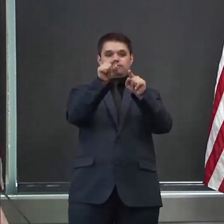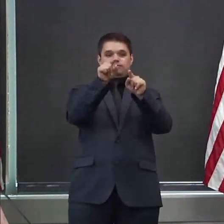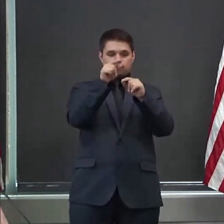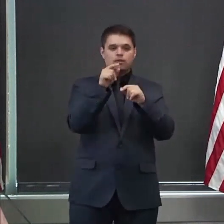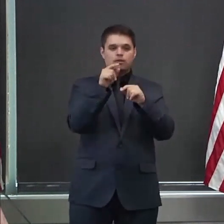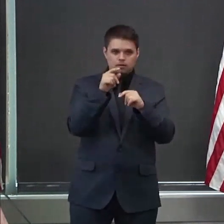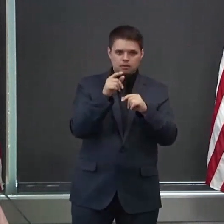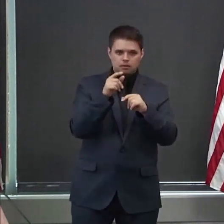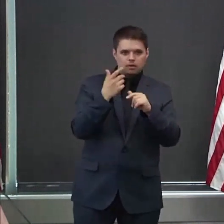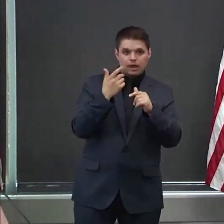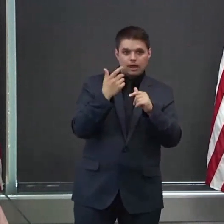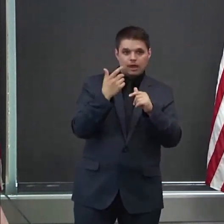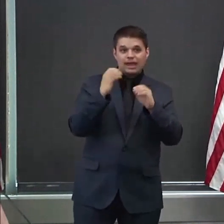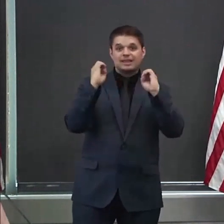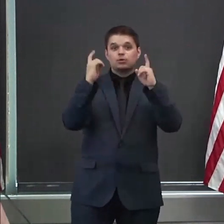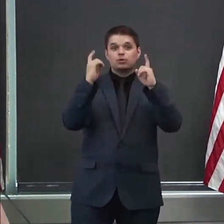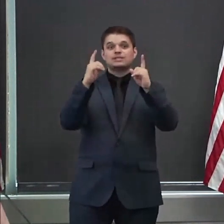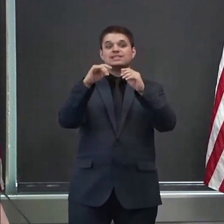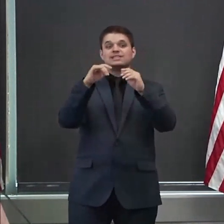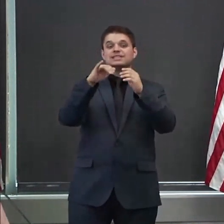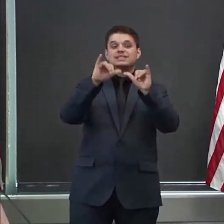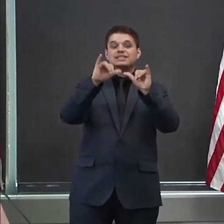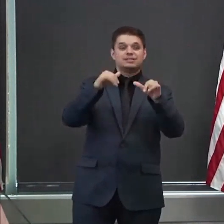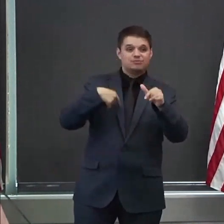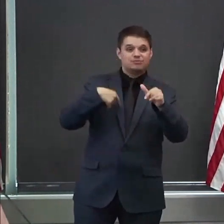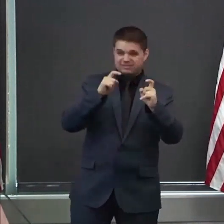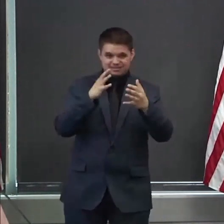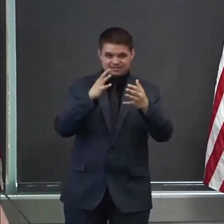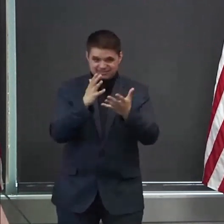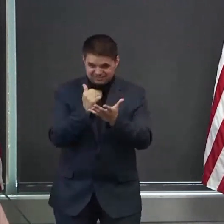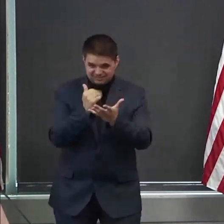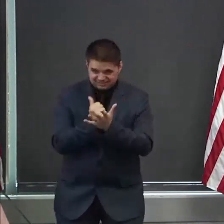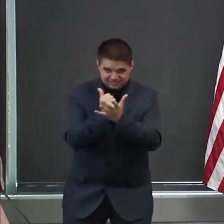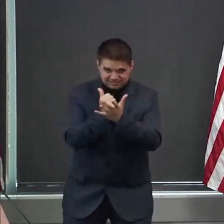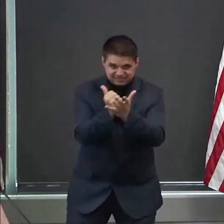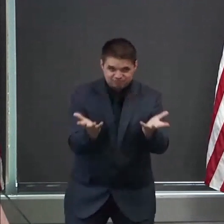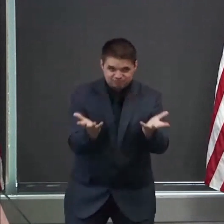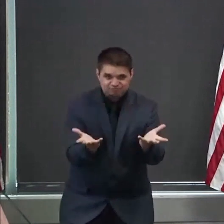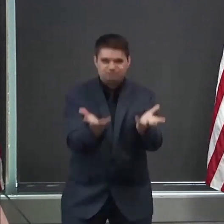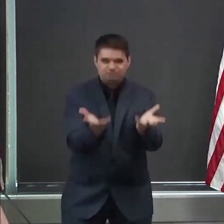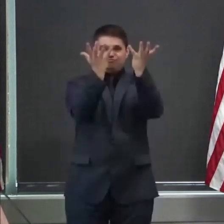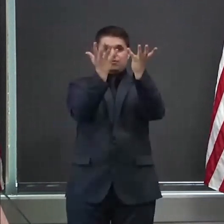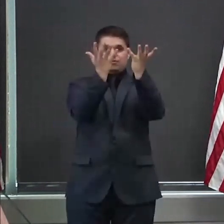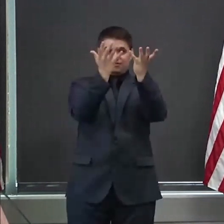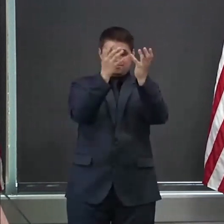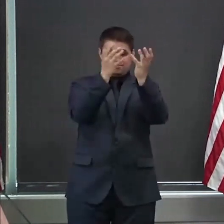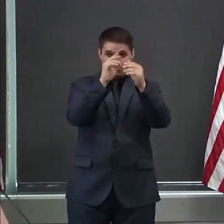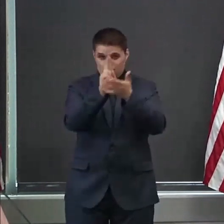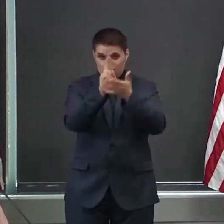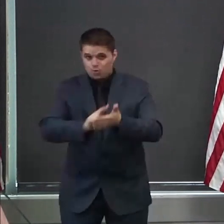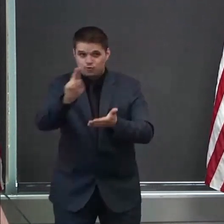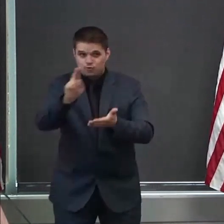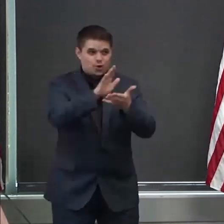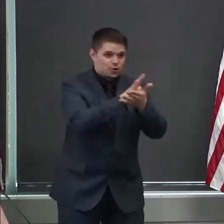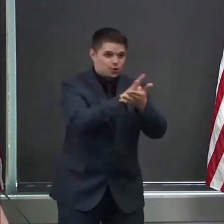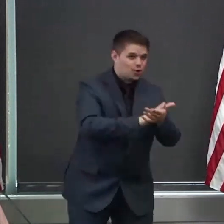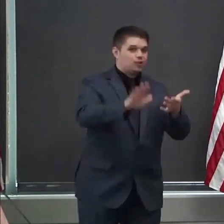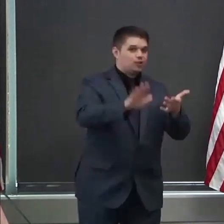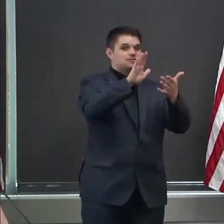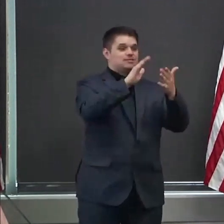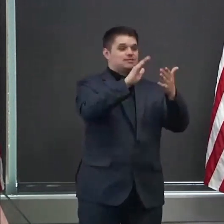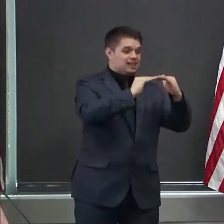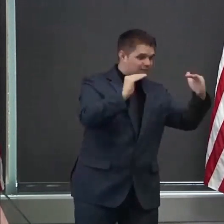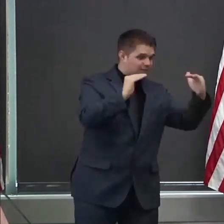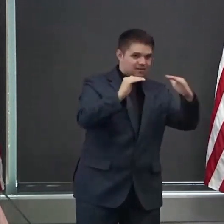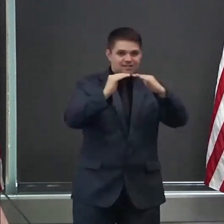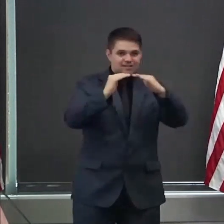lifts everyone. And I think it's critically important that we get our students at the community college level and at the